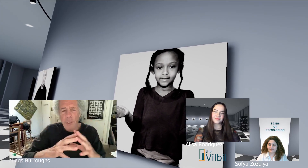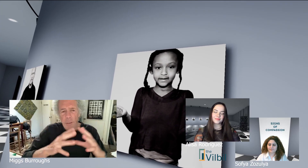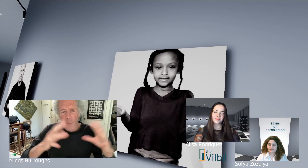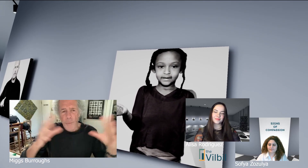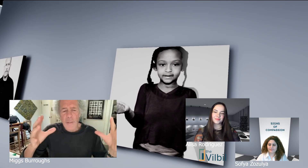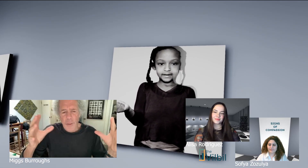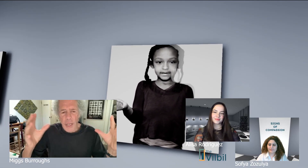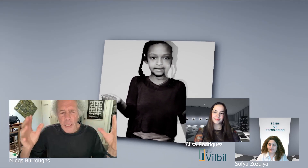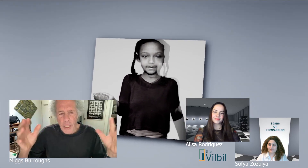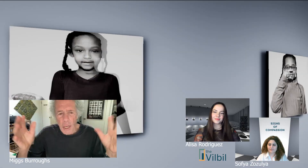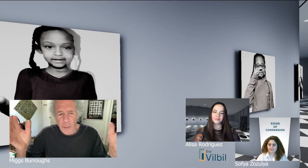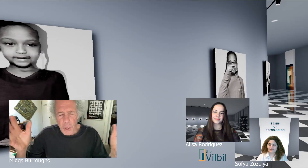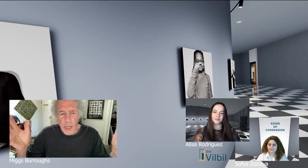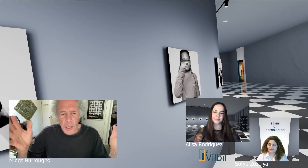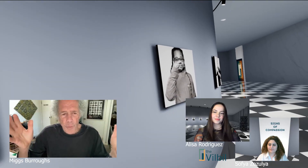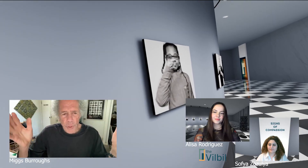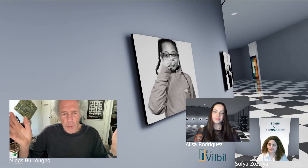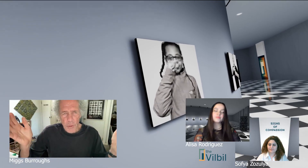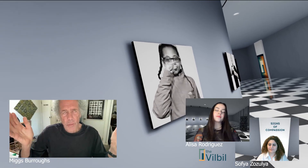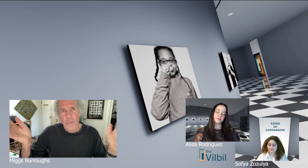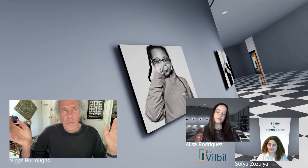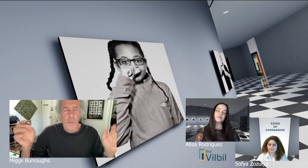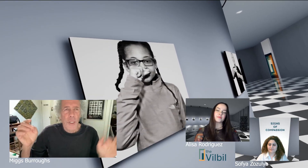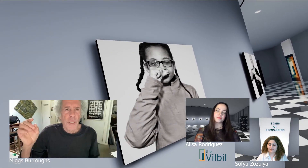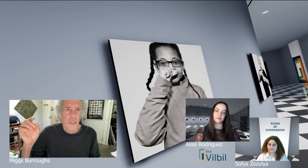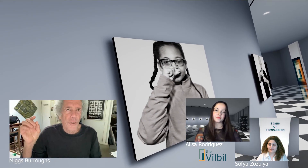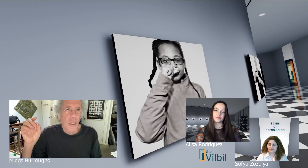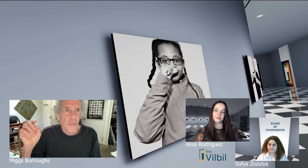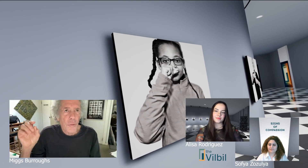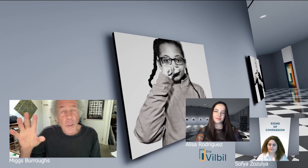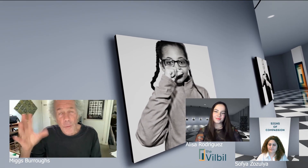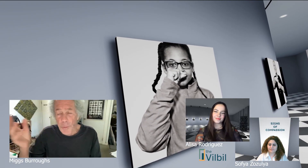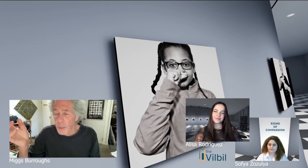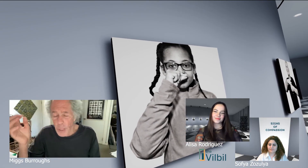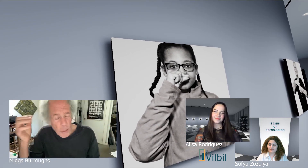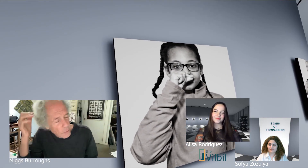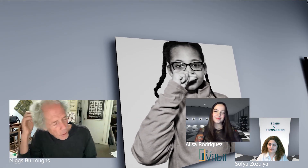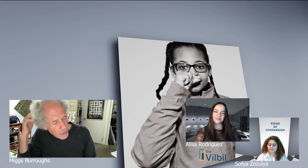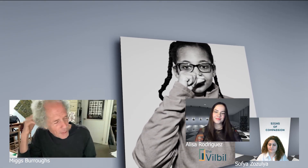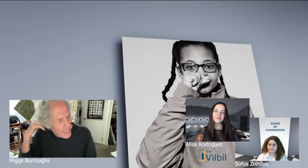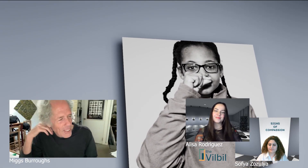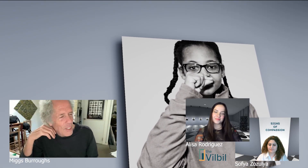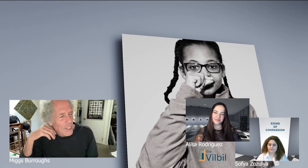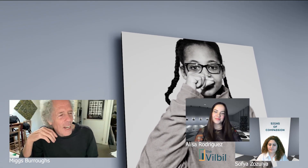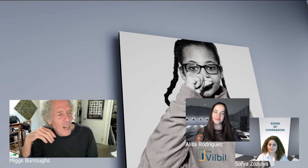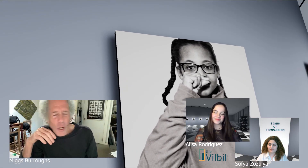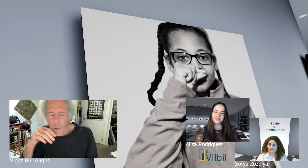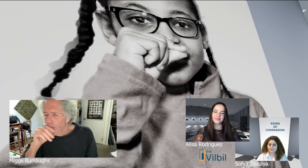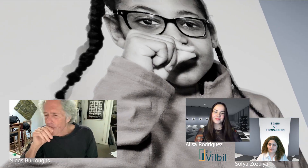Braille magnified 100 times, maybe not 100 times. Well, maybe, I don't know.